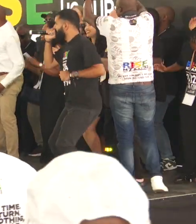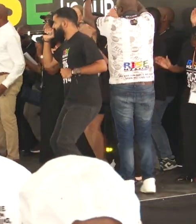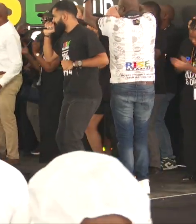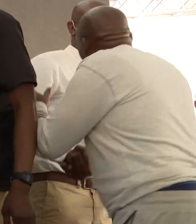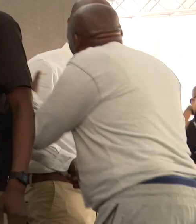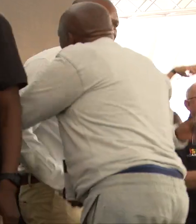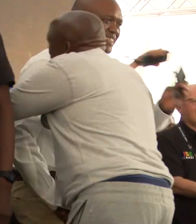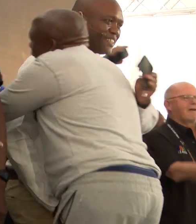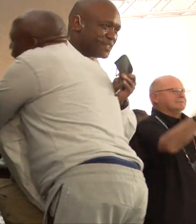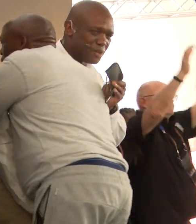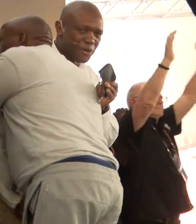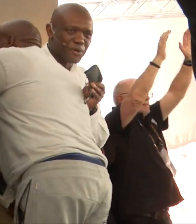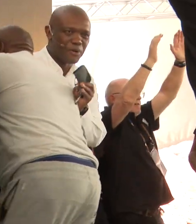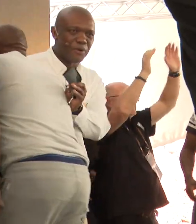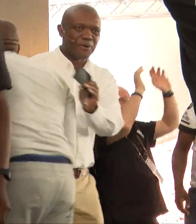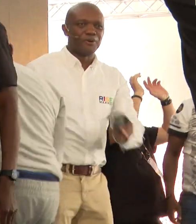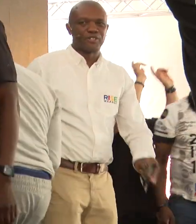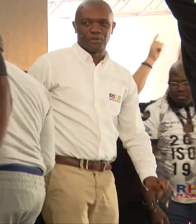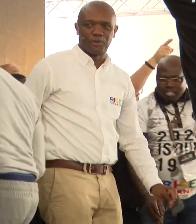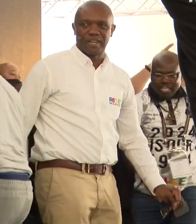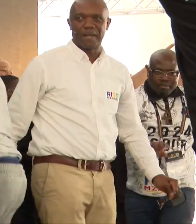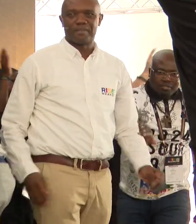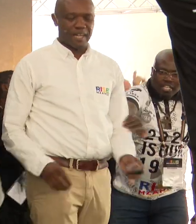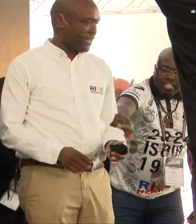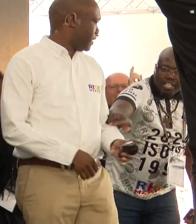Sizojika izinto